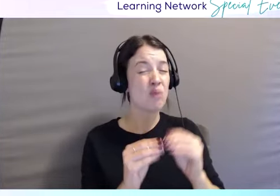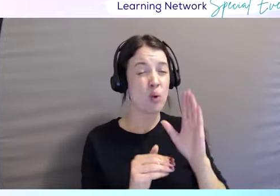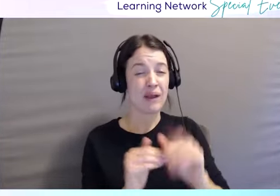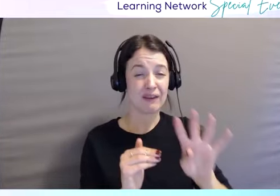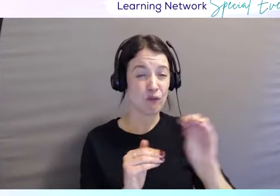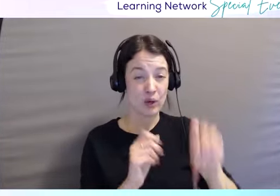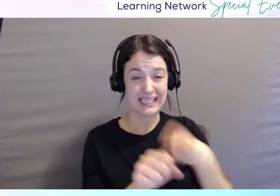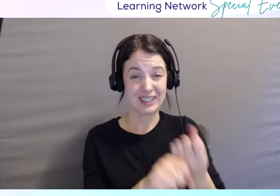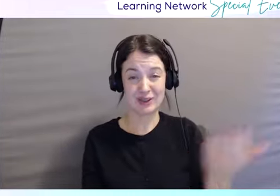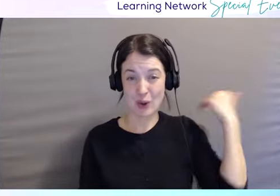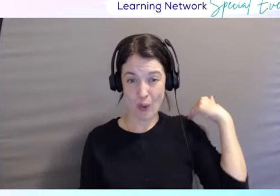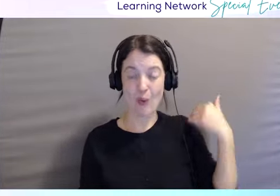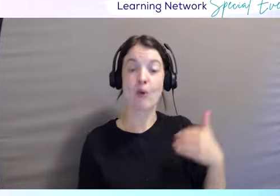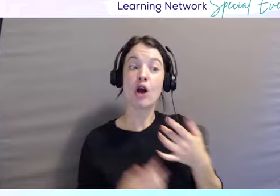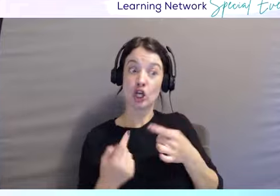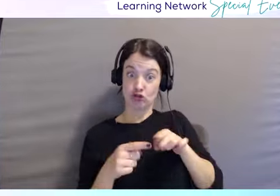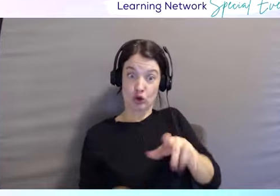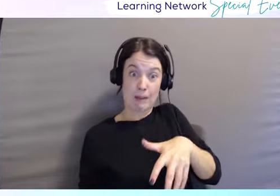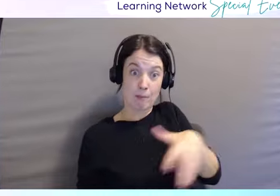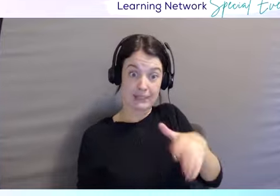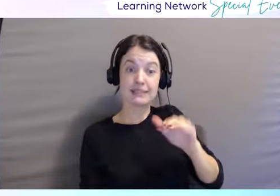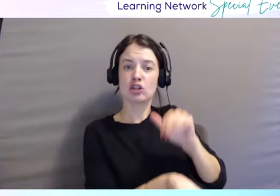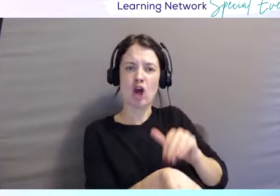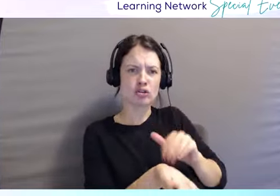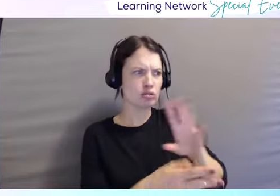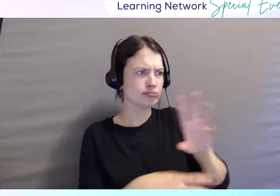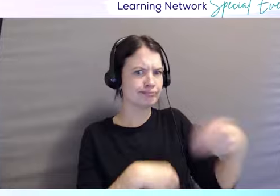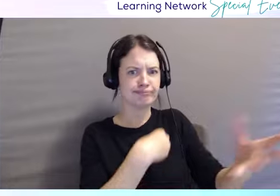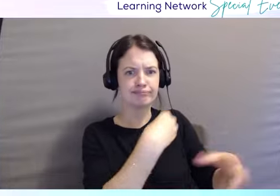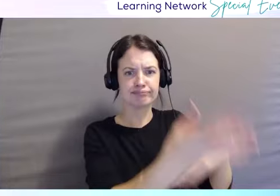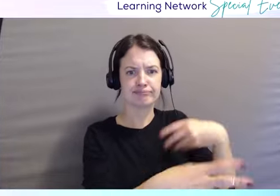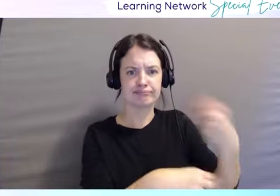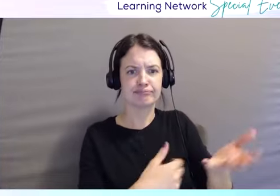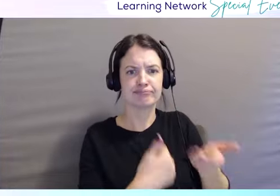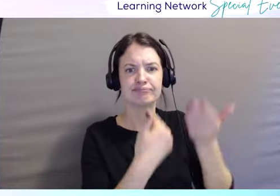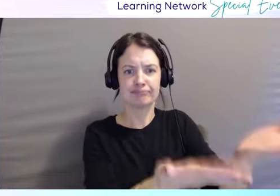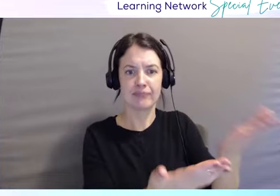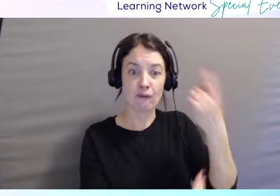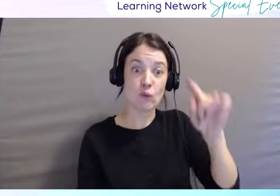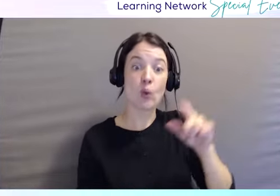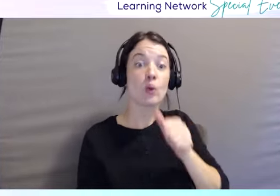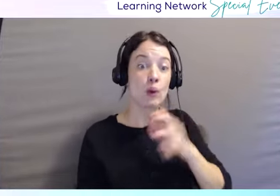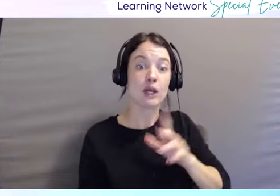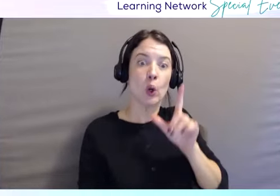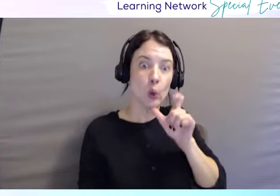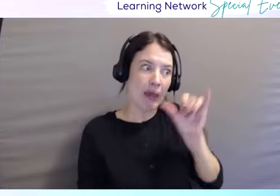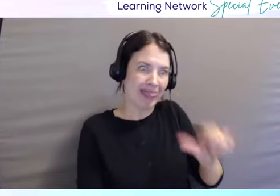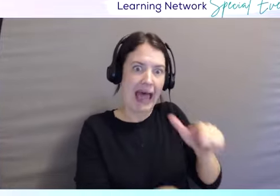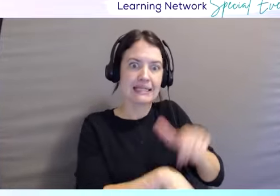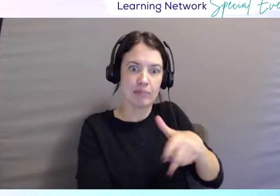friend, or a drug that again would be a palliative for women. In other words, like smoking,